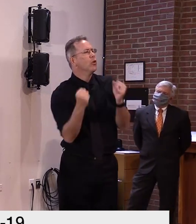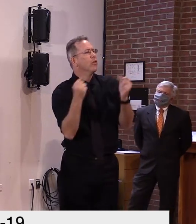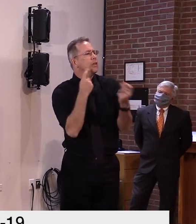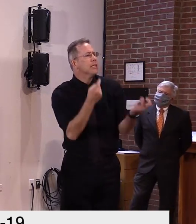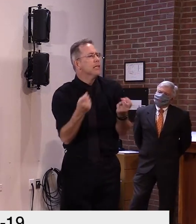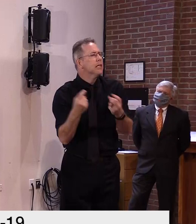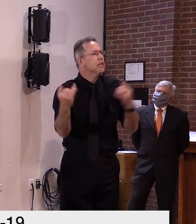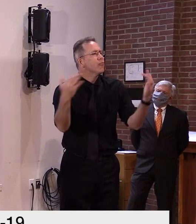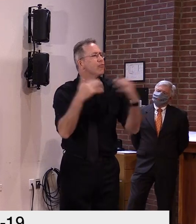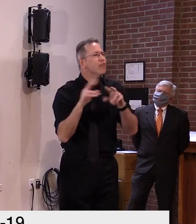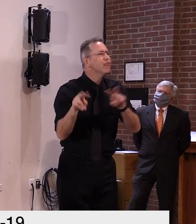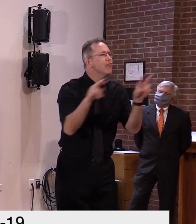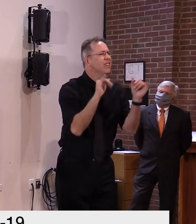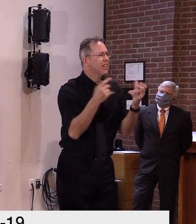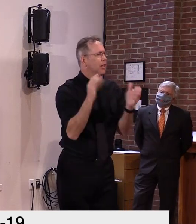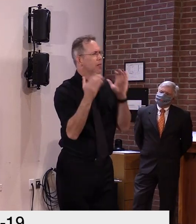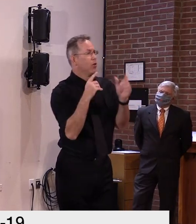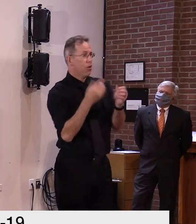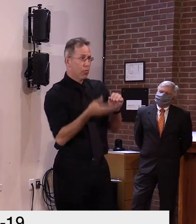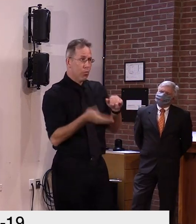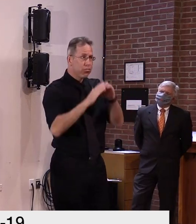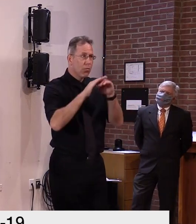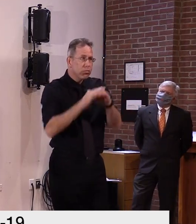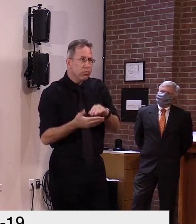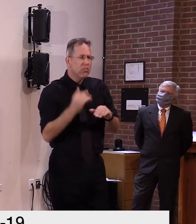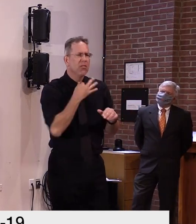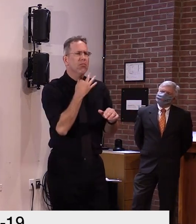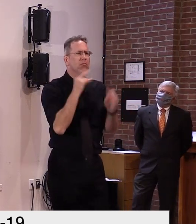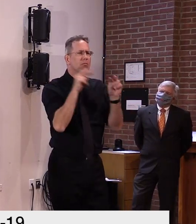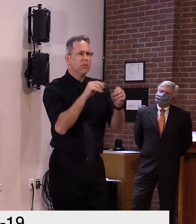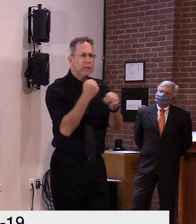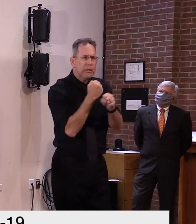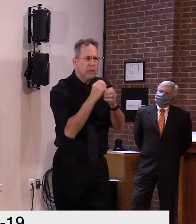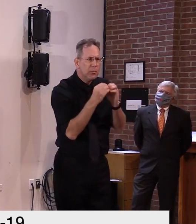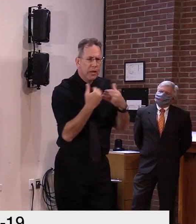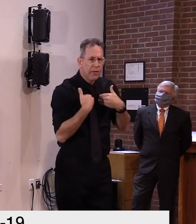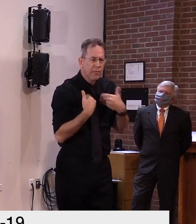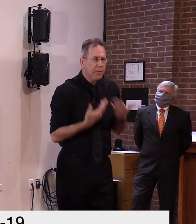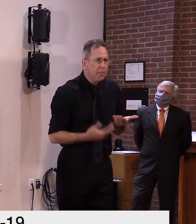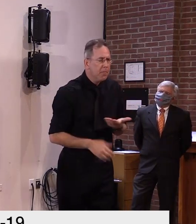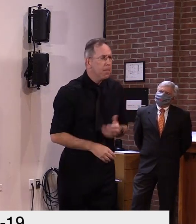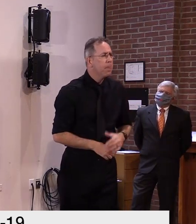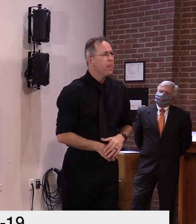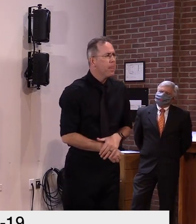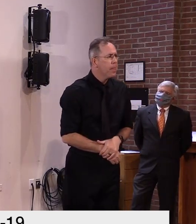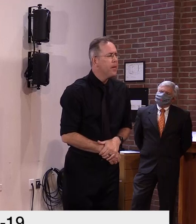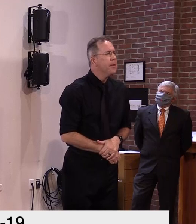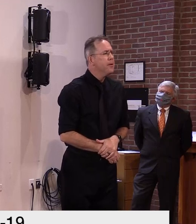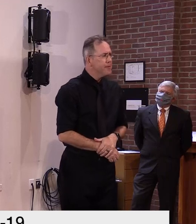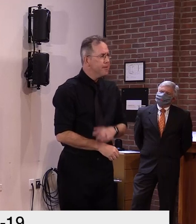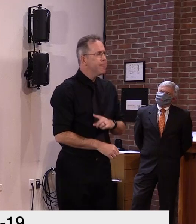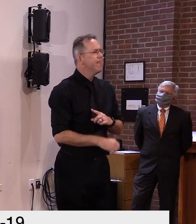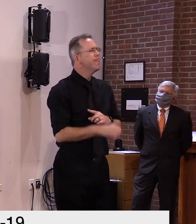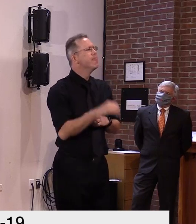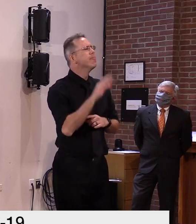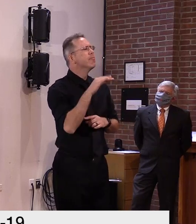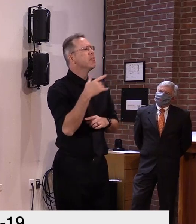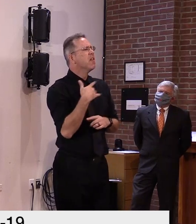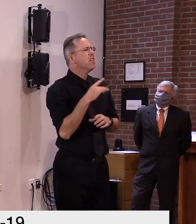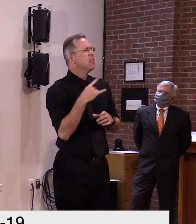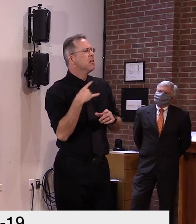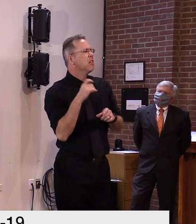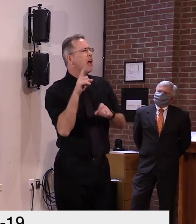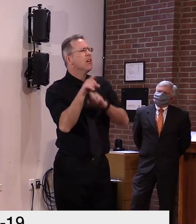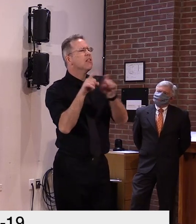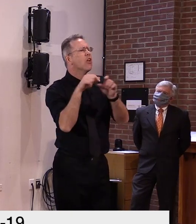on, most of the skiers we have in the state come from the driving public,